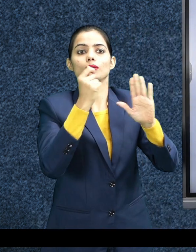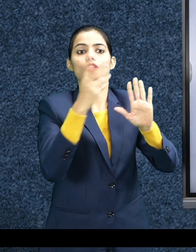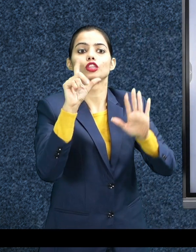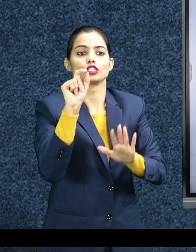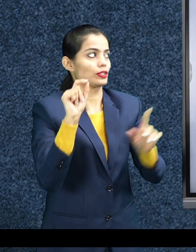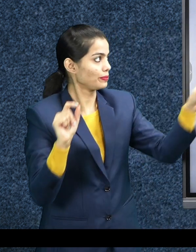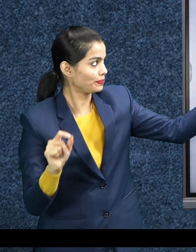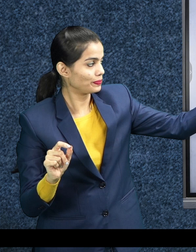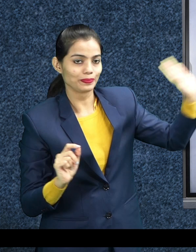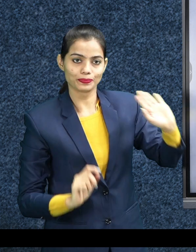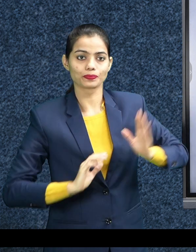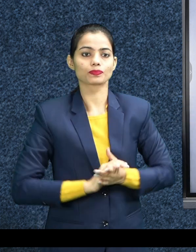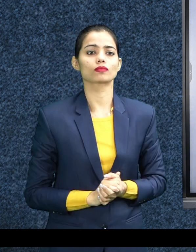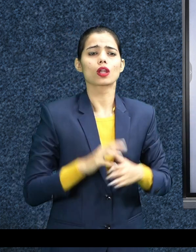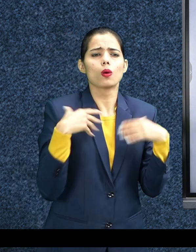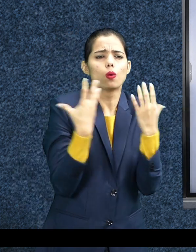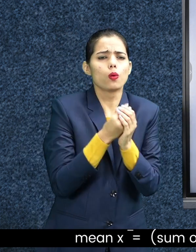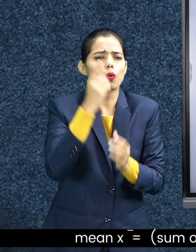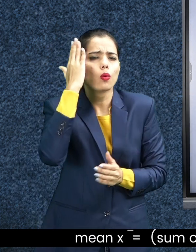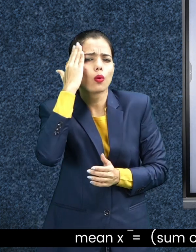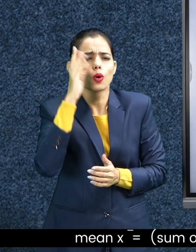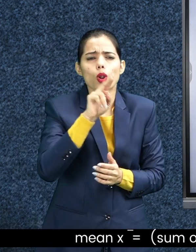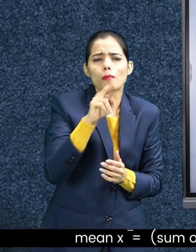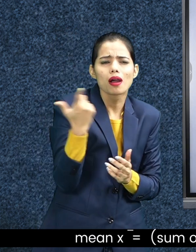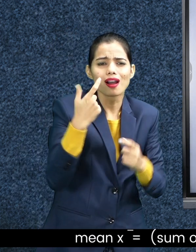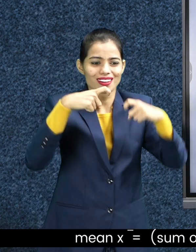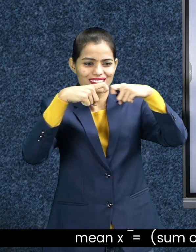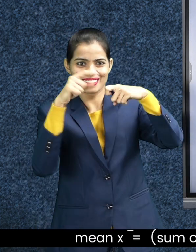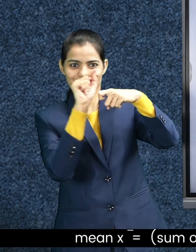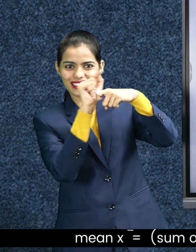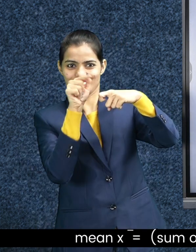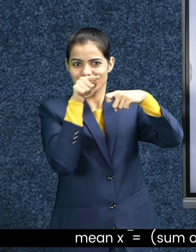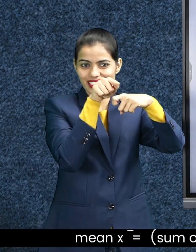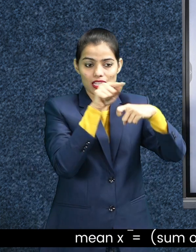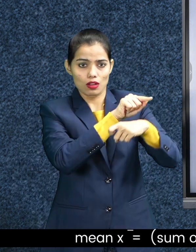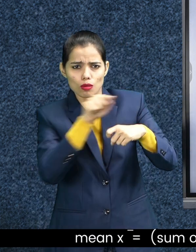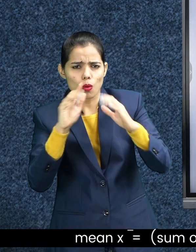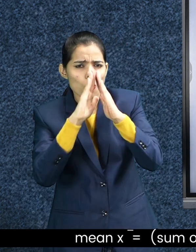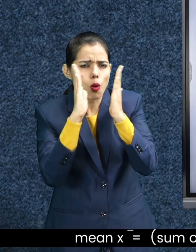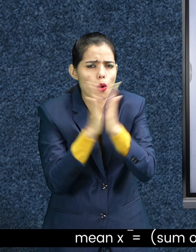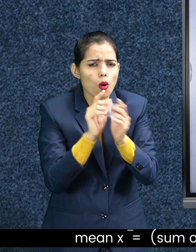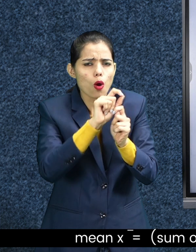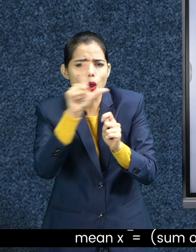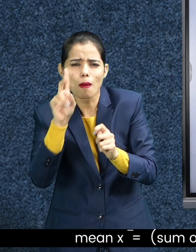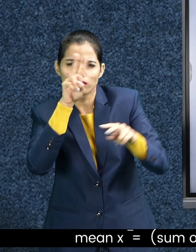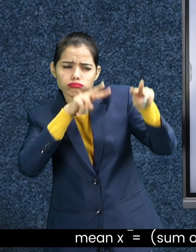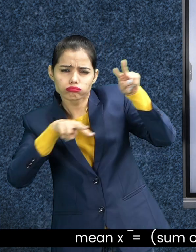We know mean x bar is equal to sum of all the observation by total number of